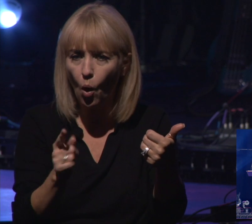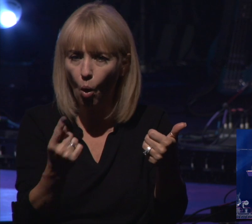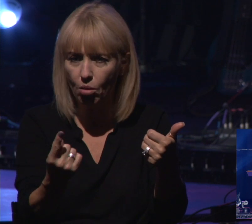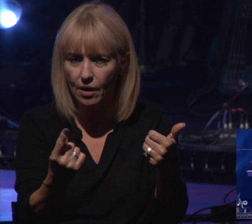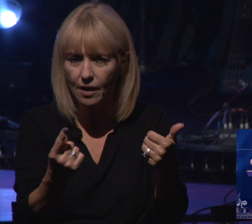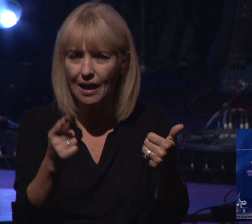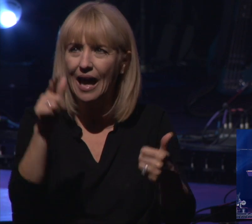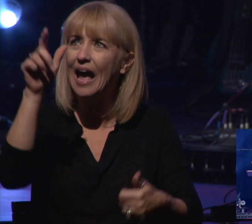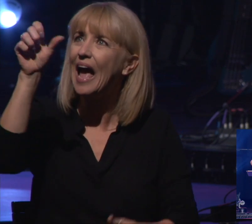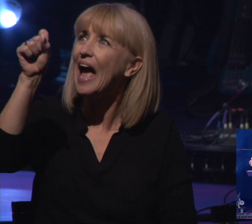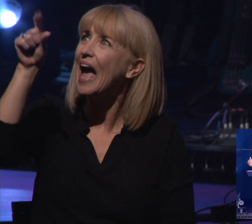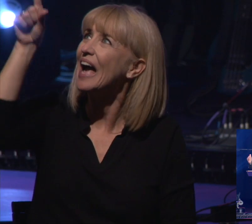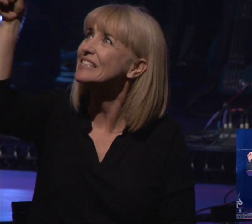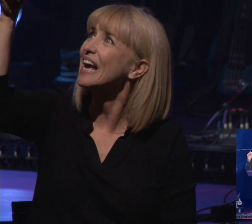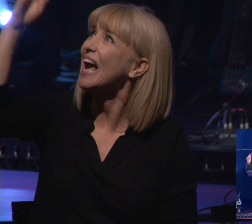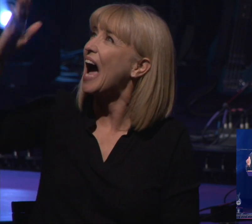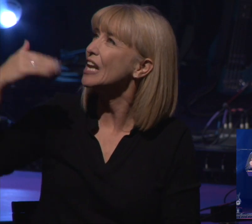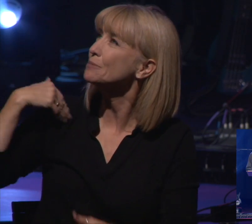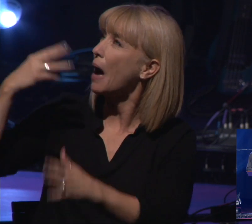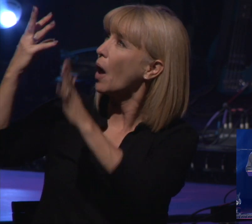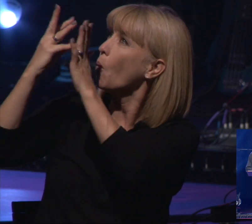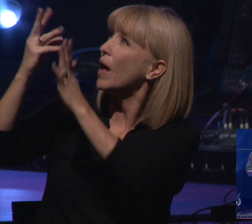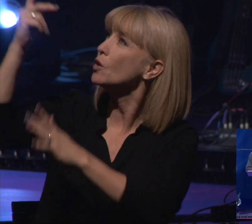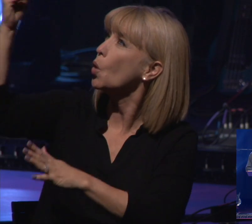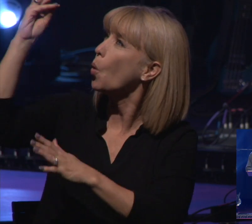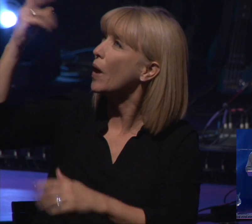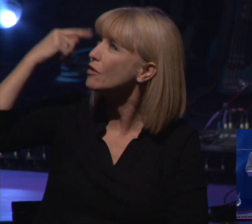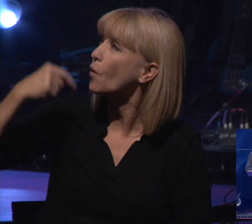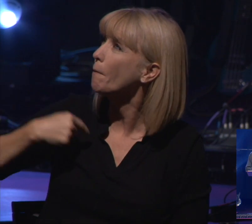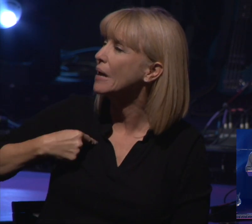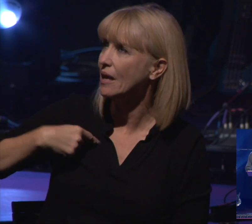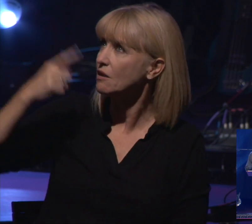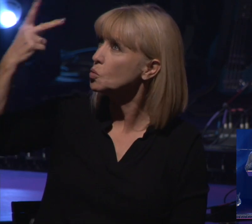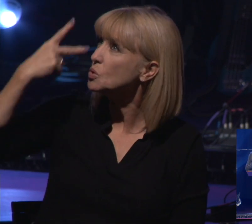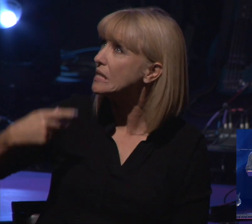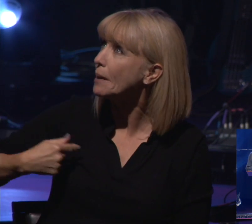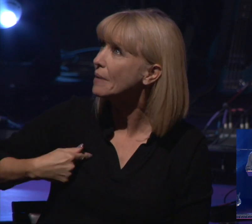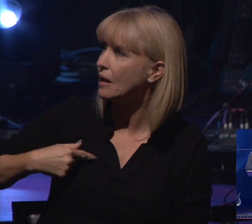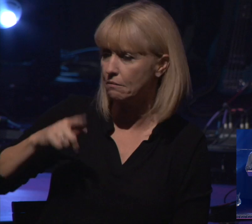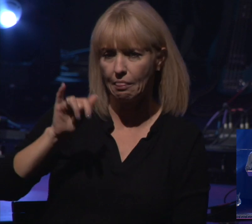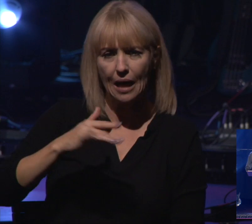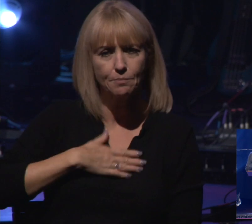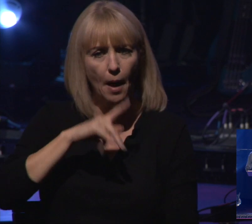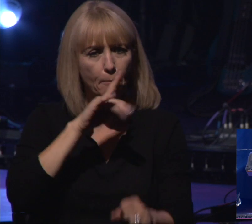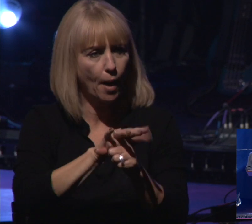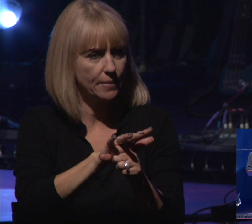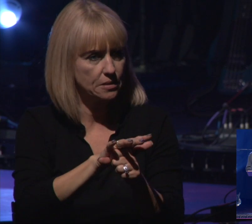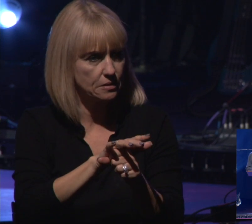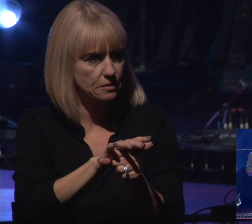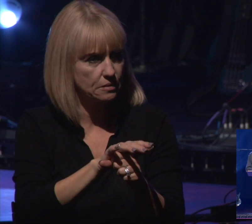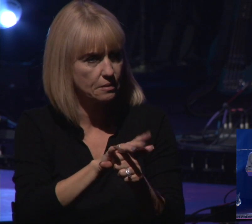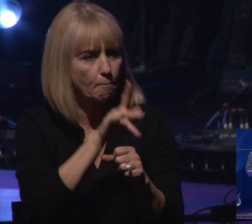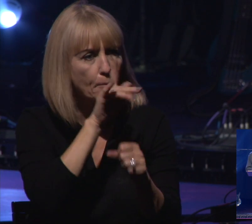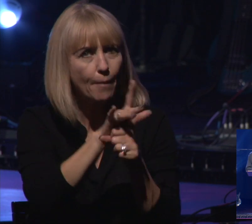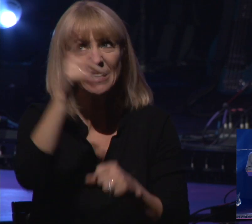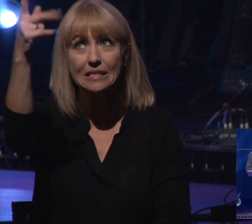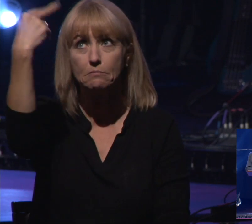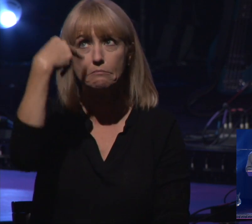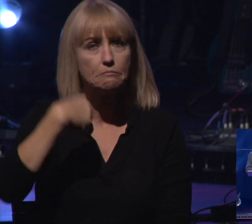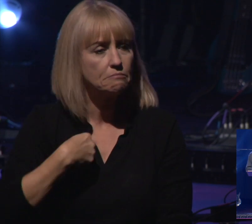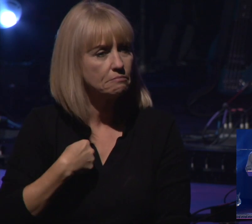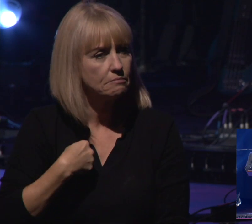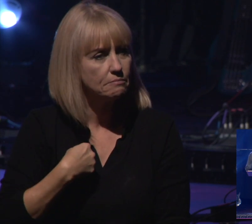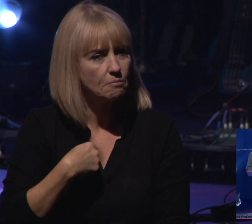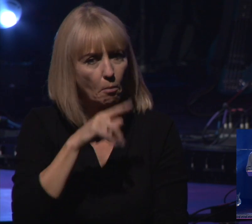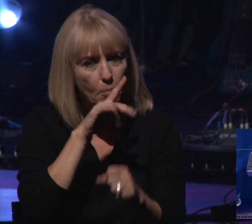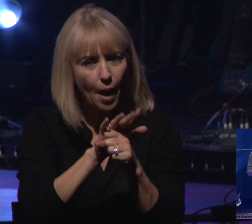As God is my witness, I give you my promise. Now that's a vow, a promise